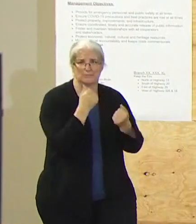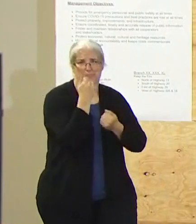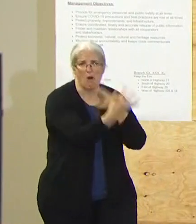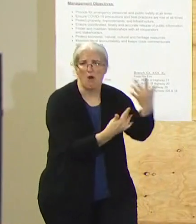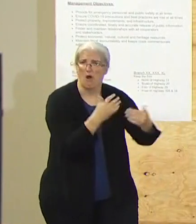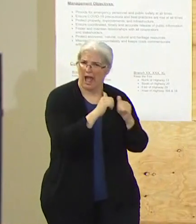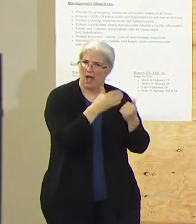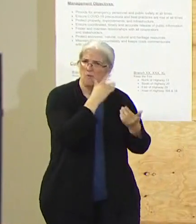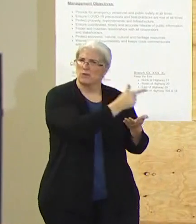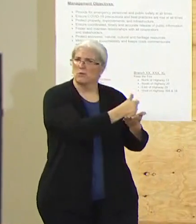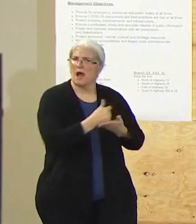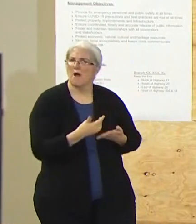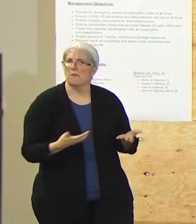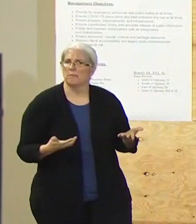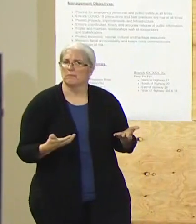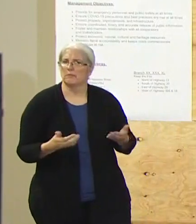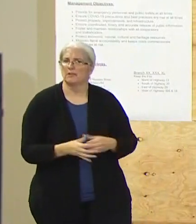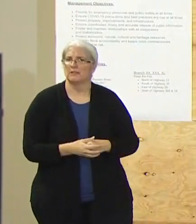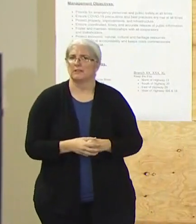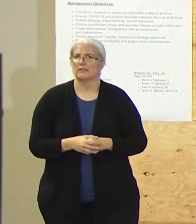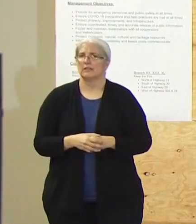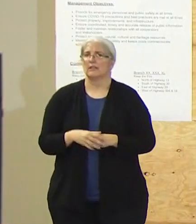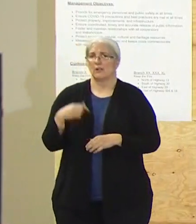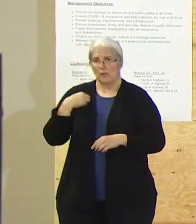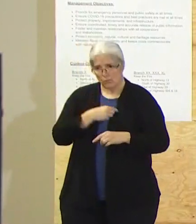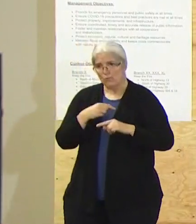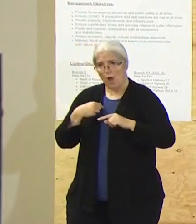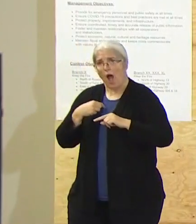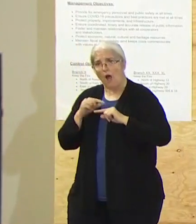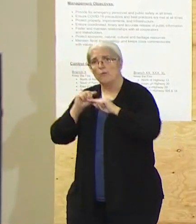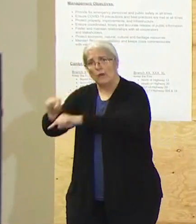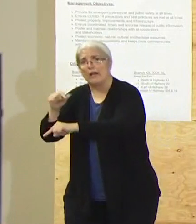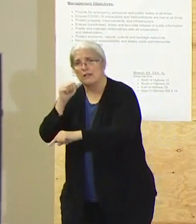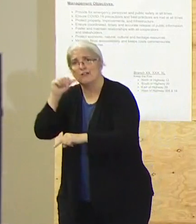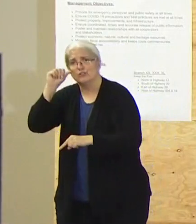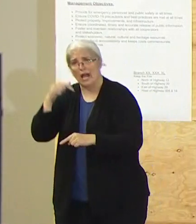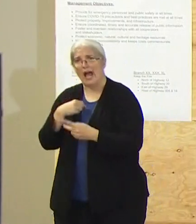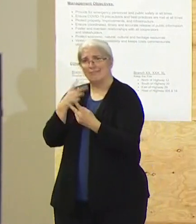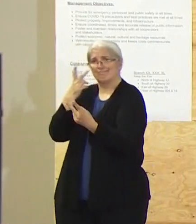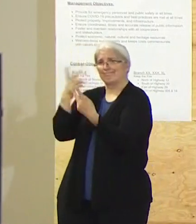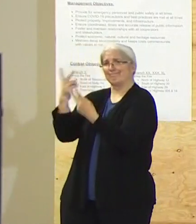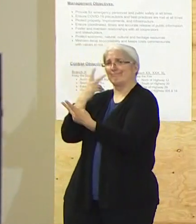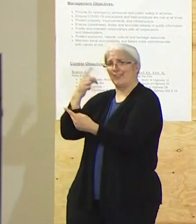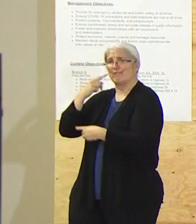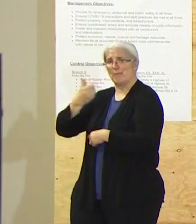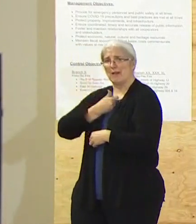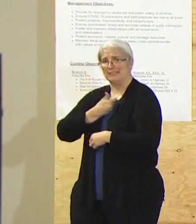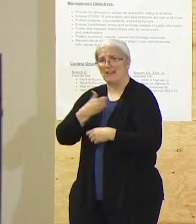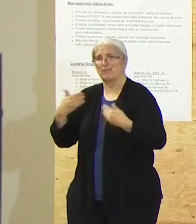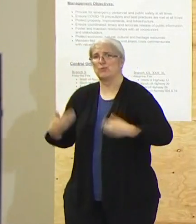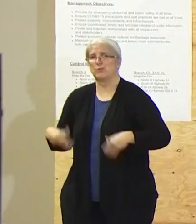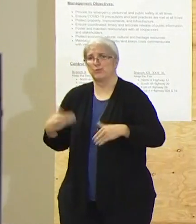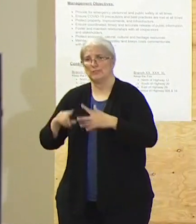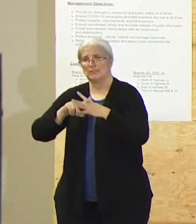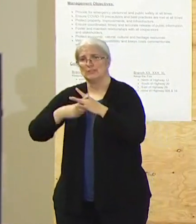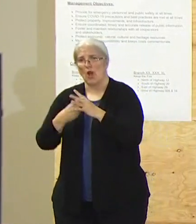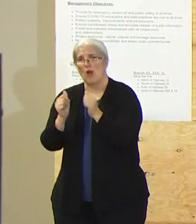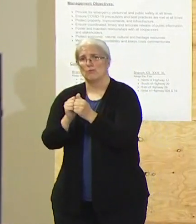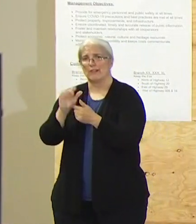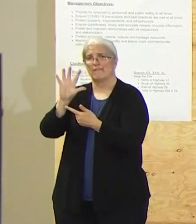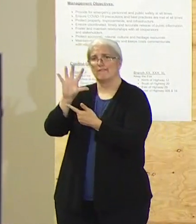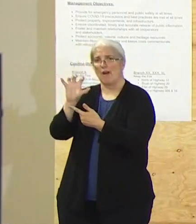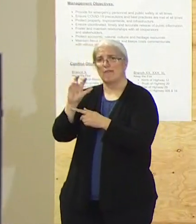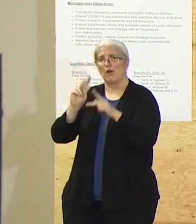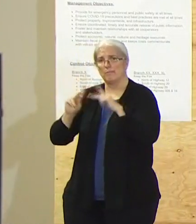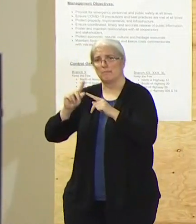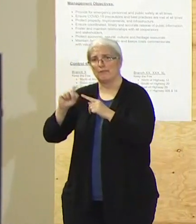many resources as we possibly can. Went from roughly 500 personnel in the LNU complex to 1,059, as was updated